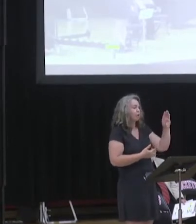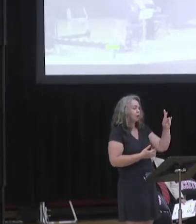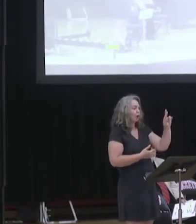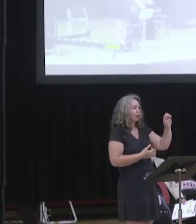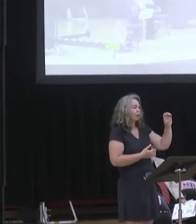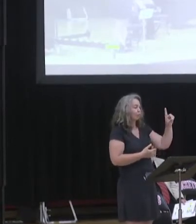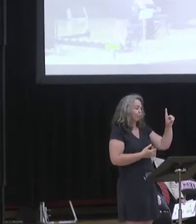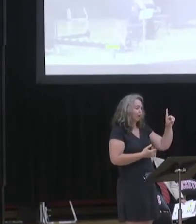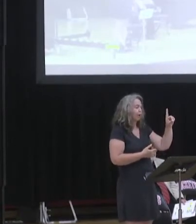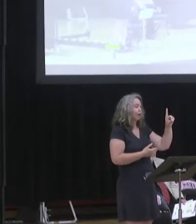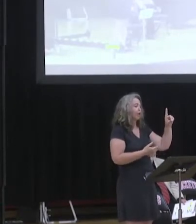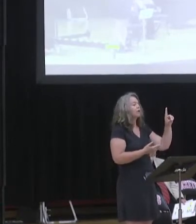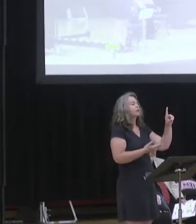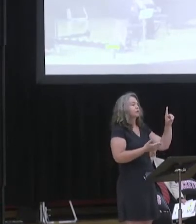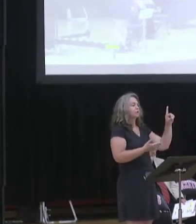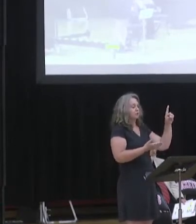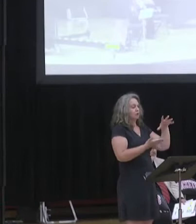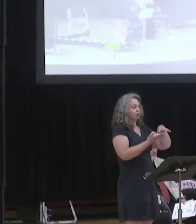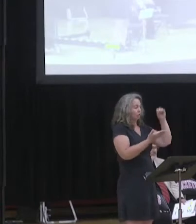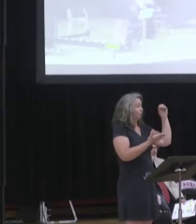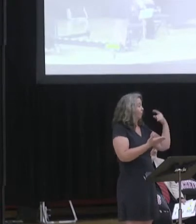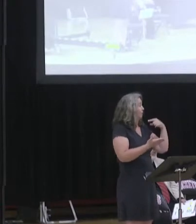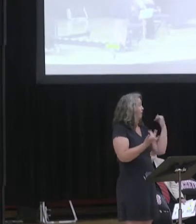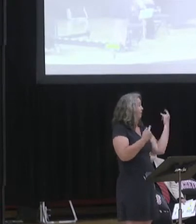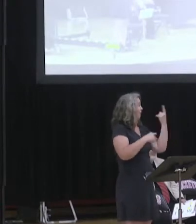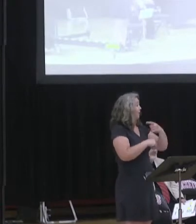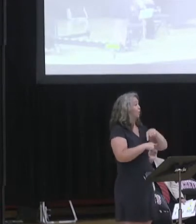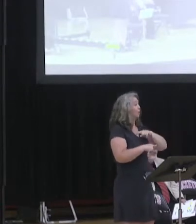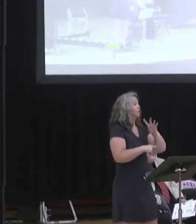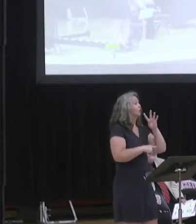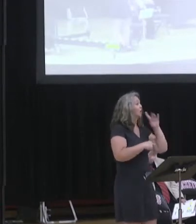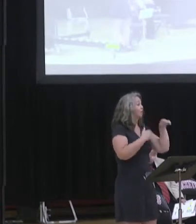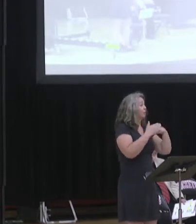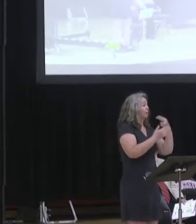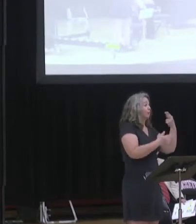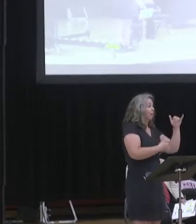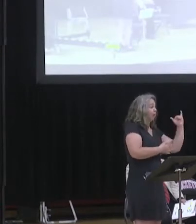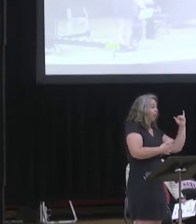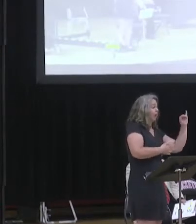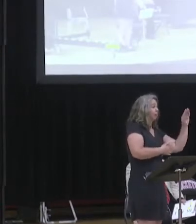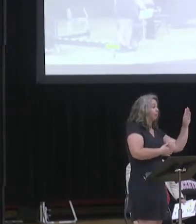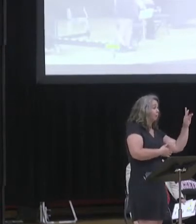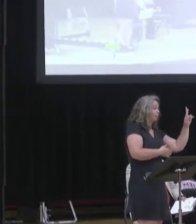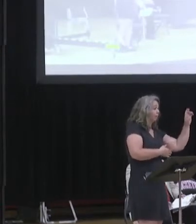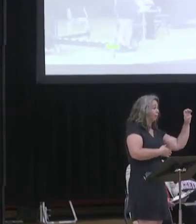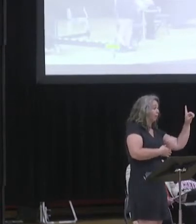we're going to do a hybrid presentation of the class. So at this time, we're going to power up the screen.